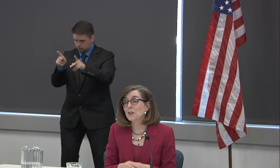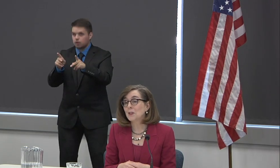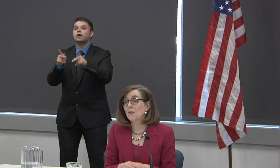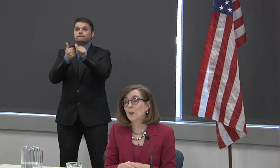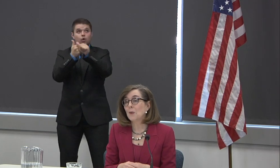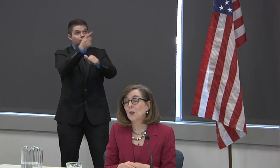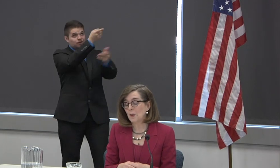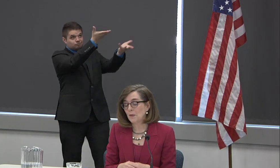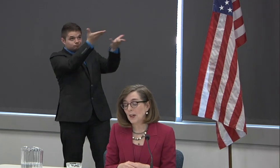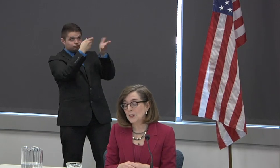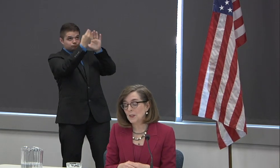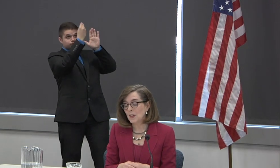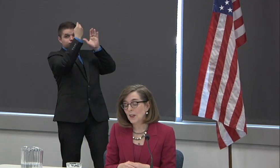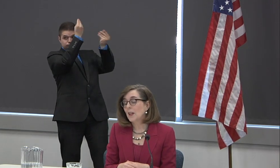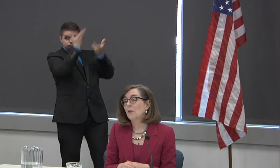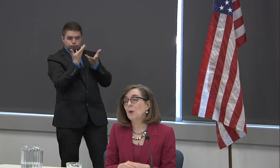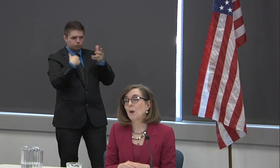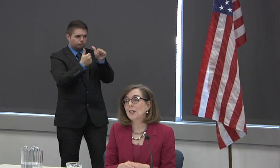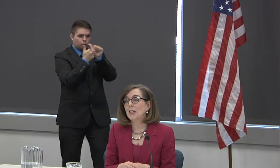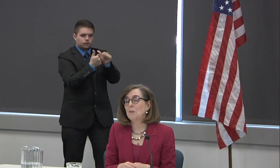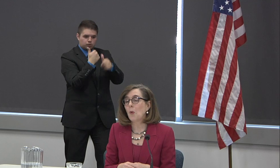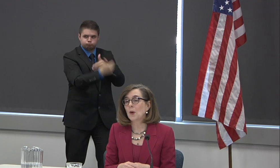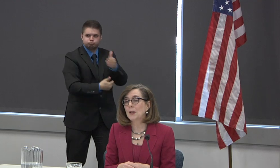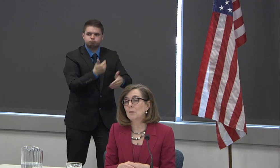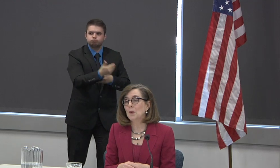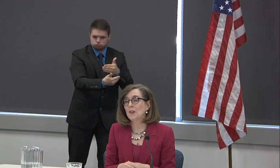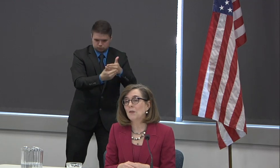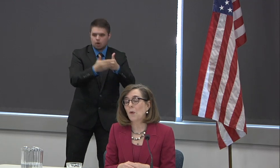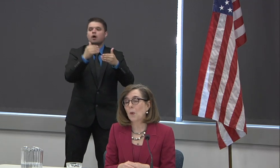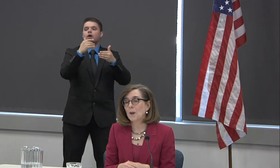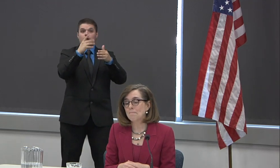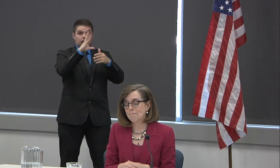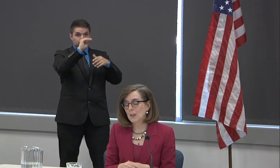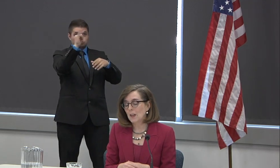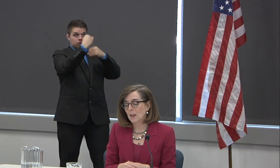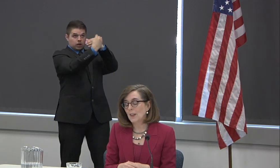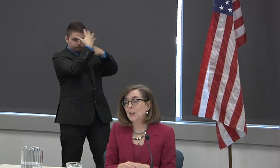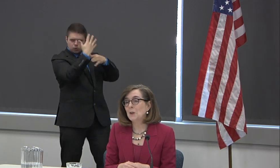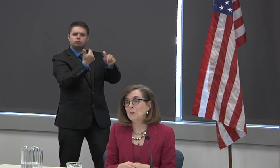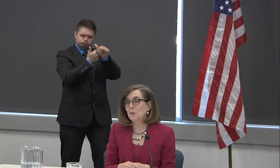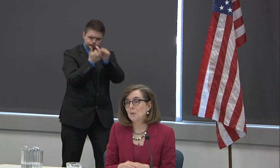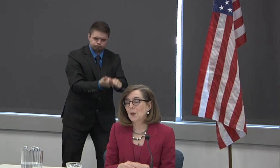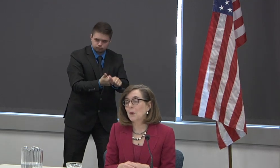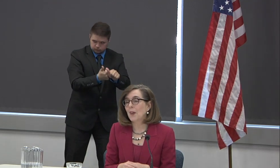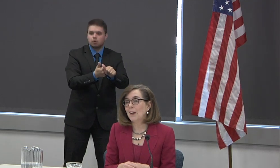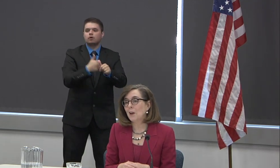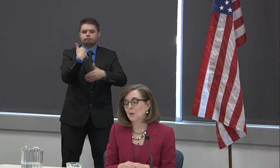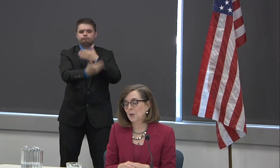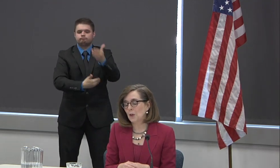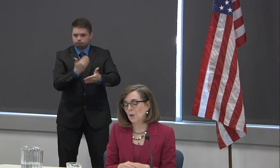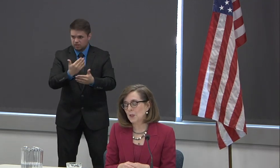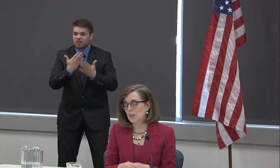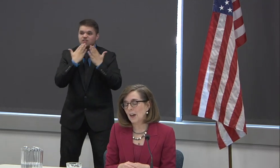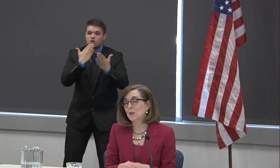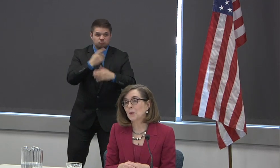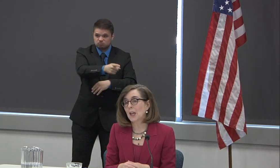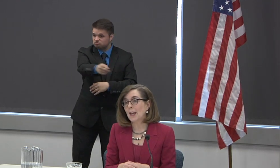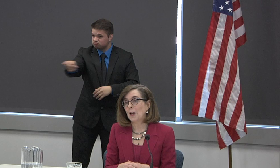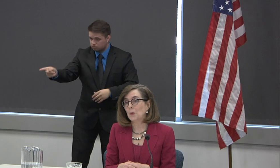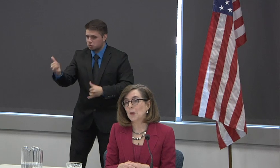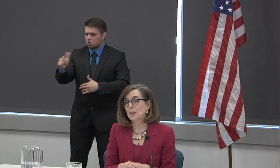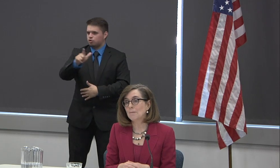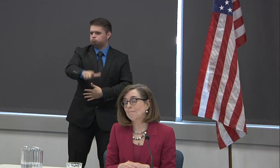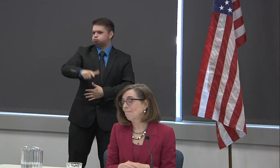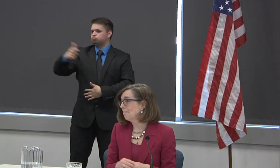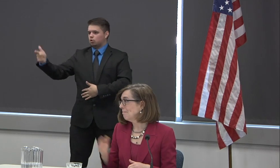to follow their advice if we want to keep Oregon moving forward. Thank you, and with that, I'll turn it over to Dr. Renee